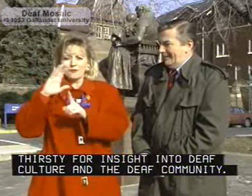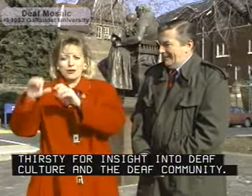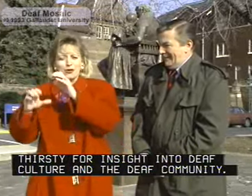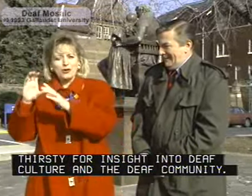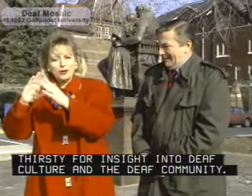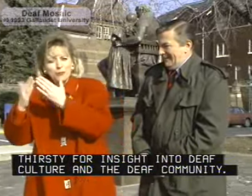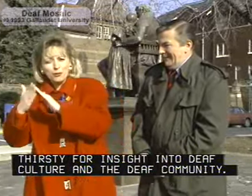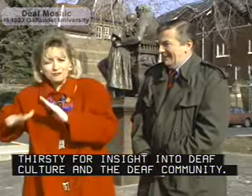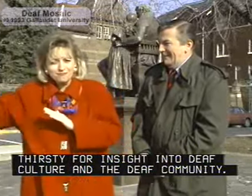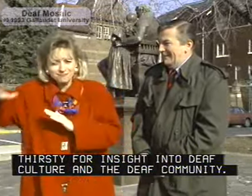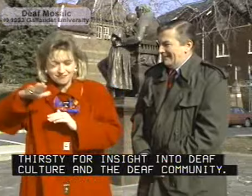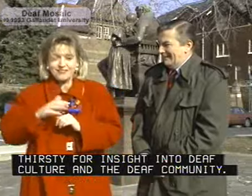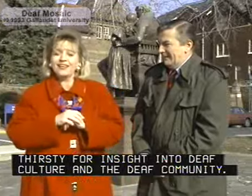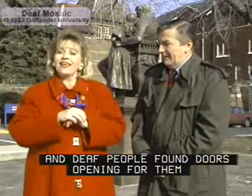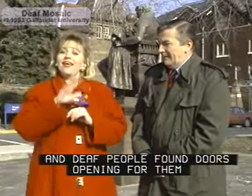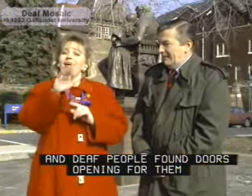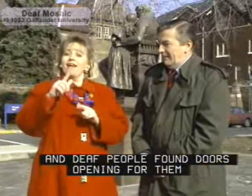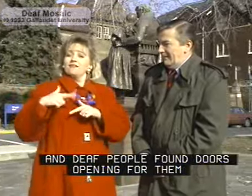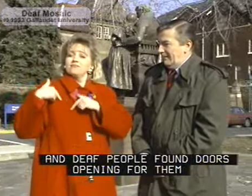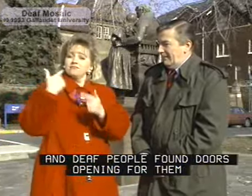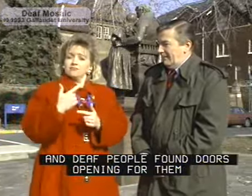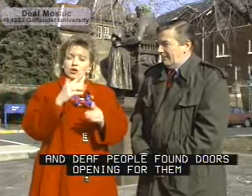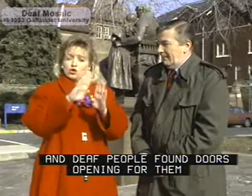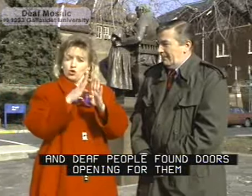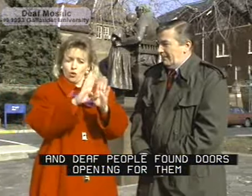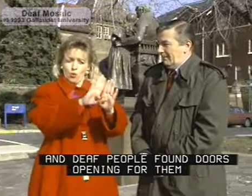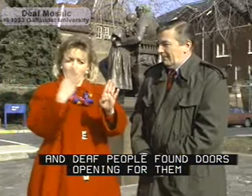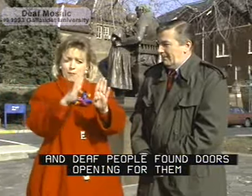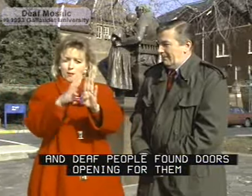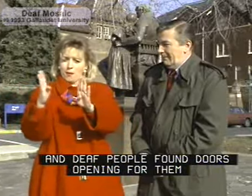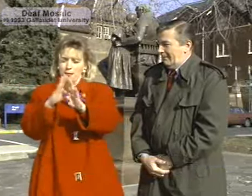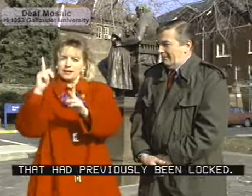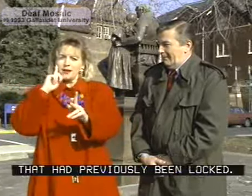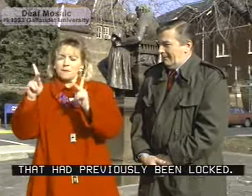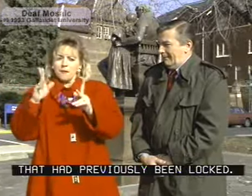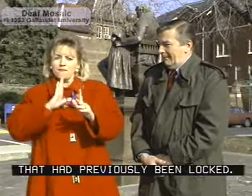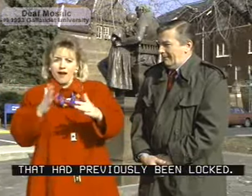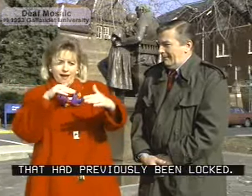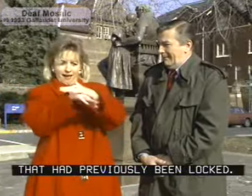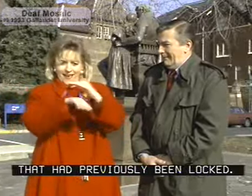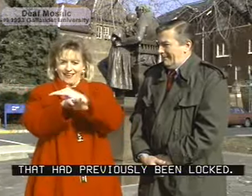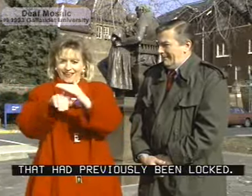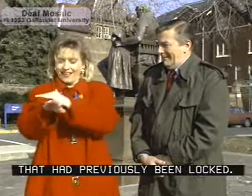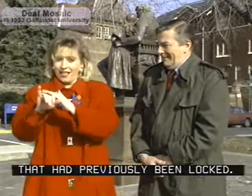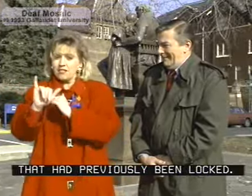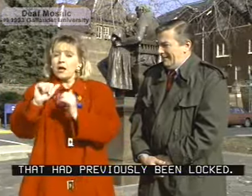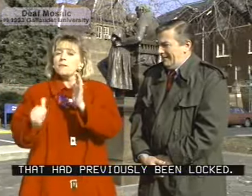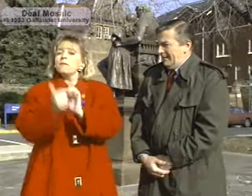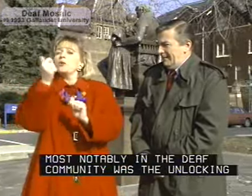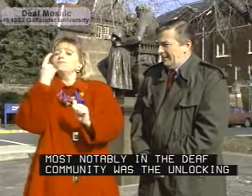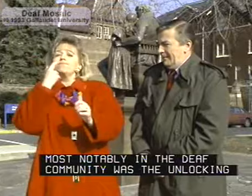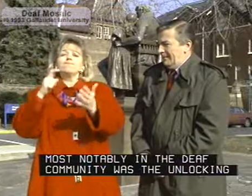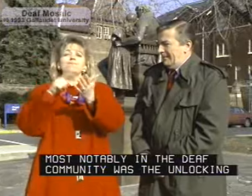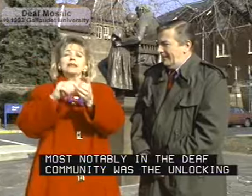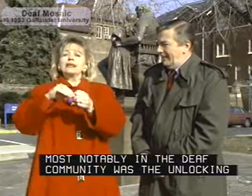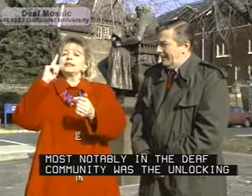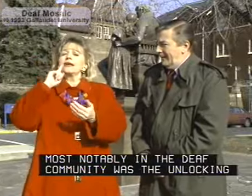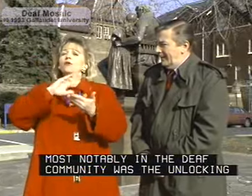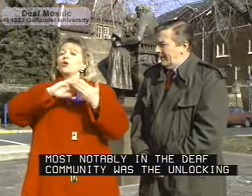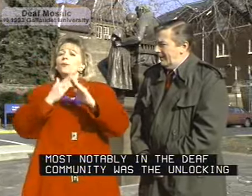community. And deaf people found doors opening for them that had previously been locked. Most notably in the deaf community